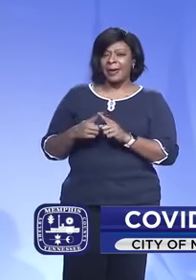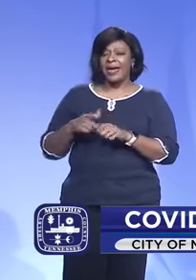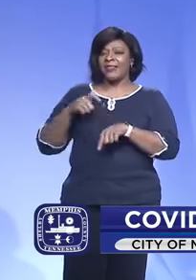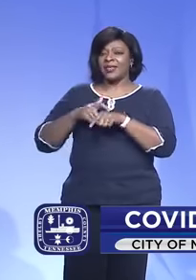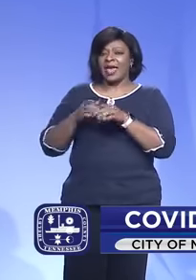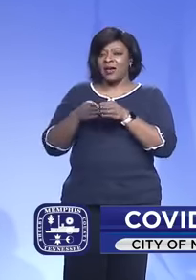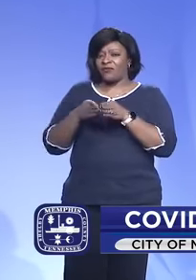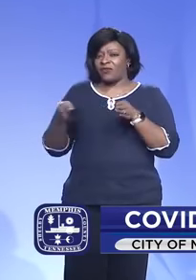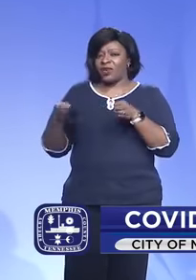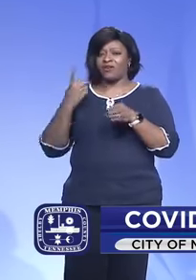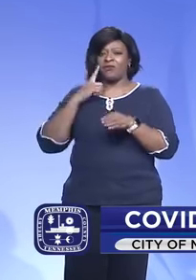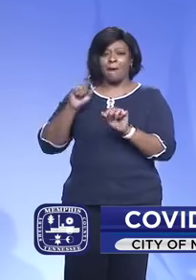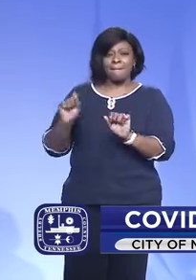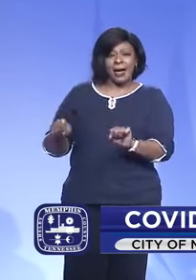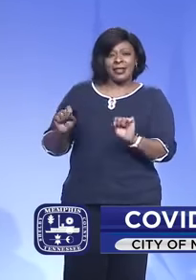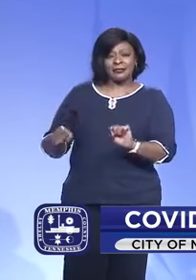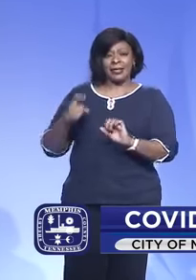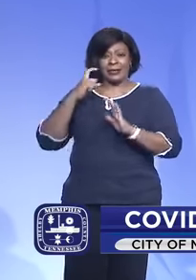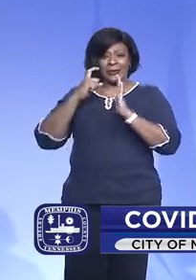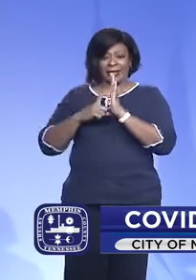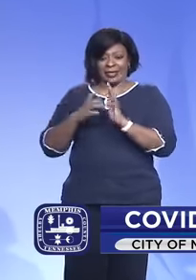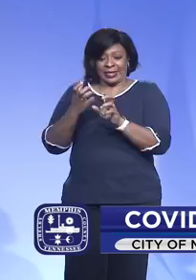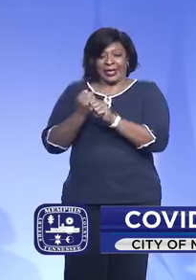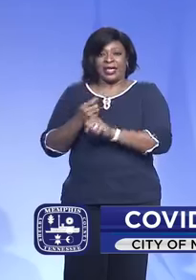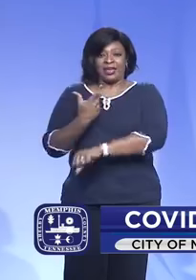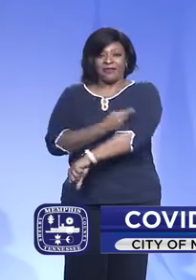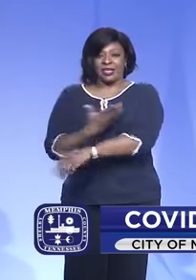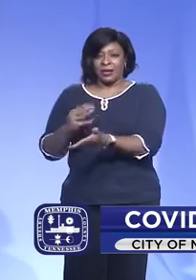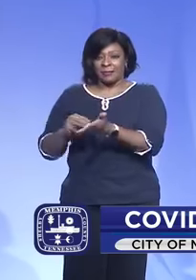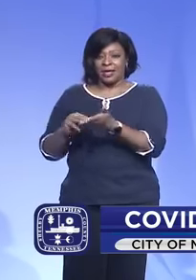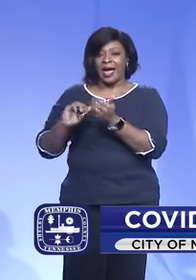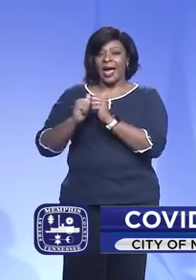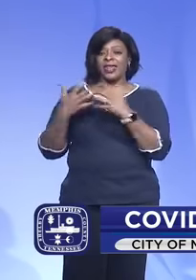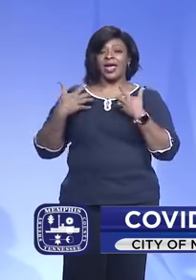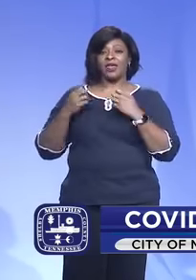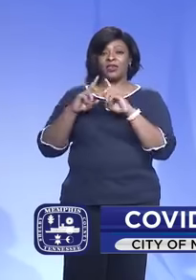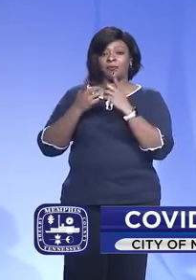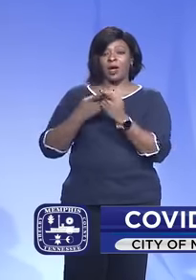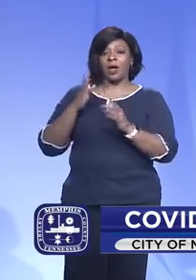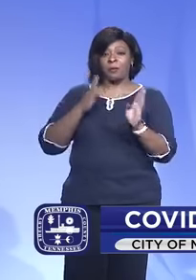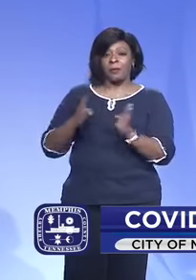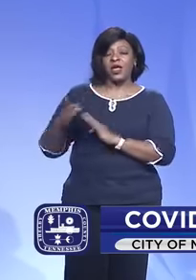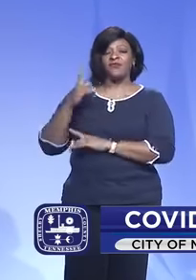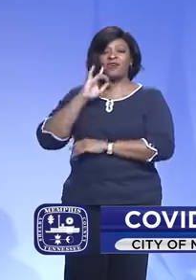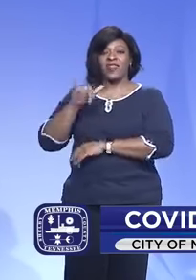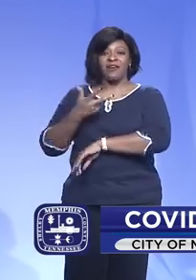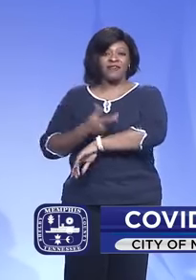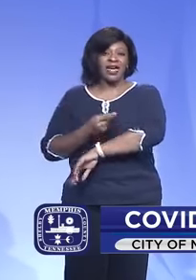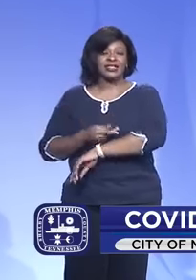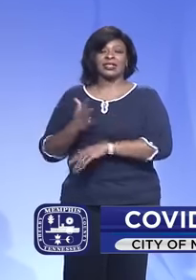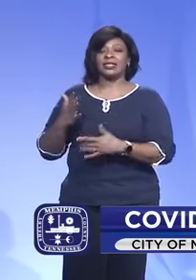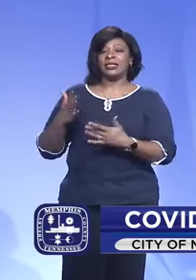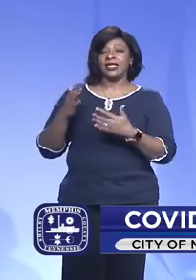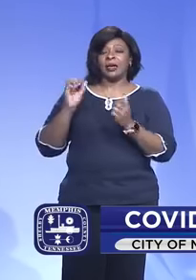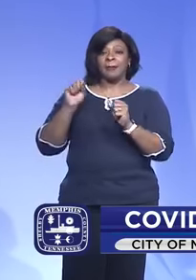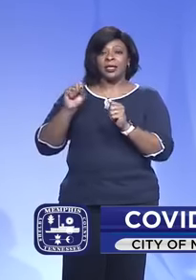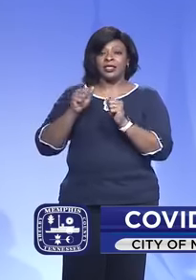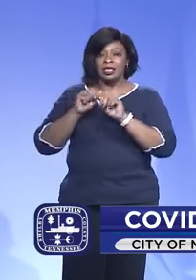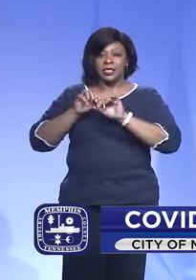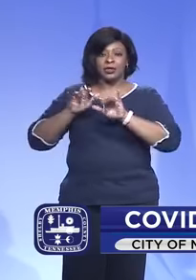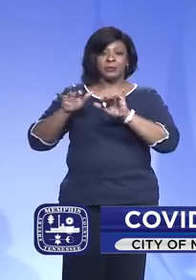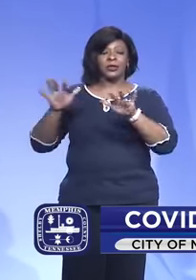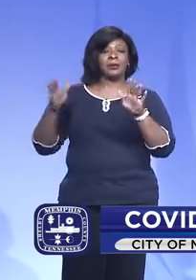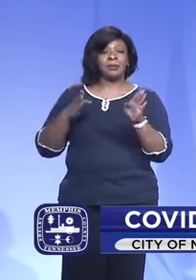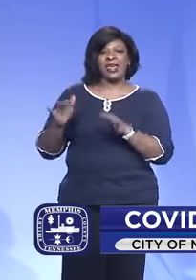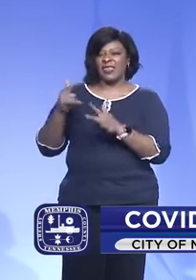time frame for possibly seeing a vaccine in Memphis and how the health department is preparing for that and a possible distribution plan and that